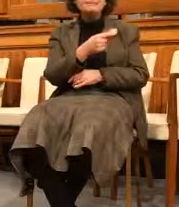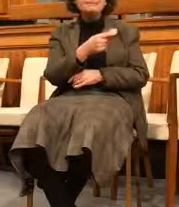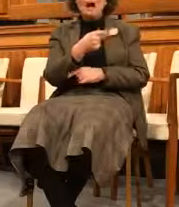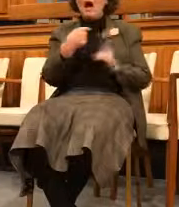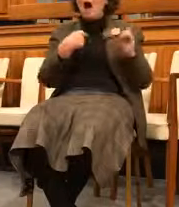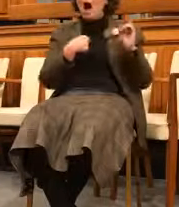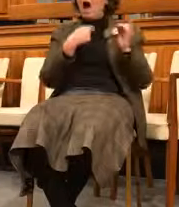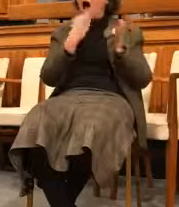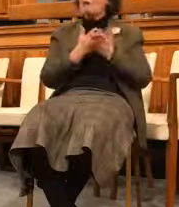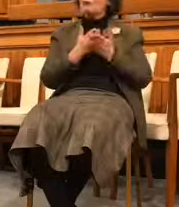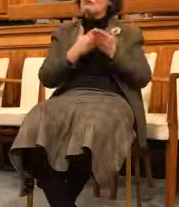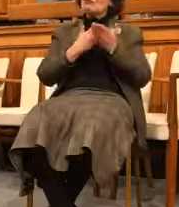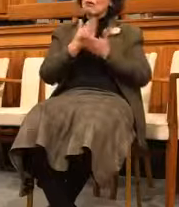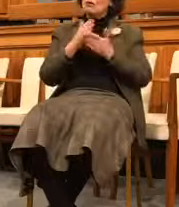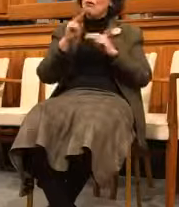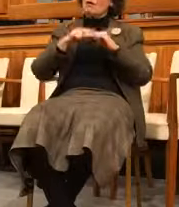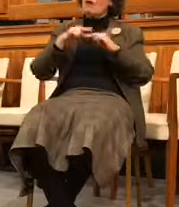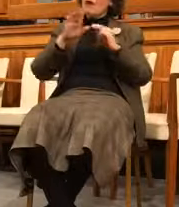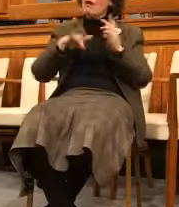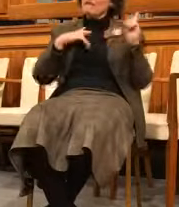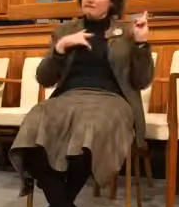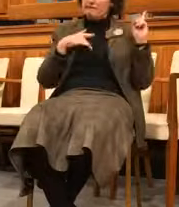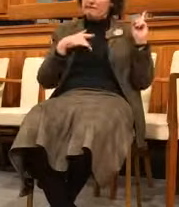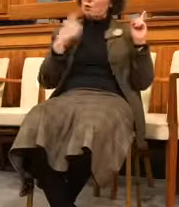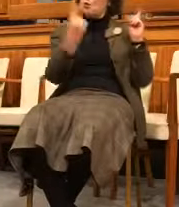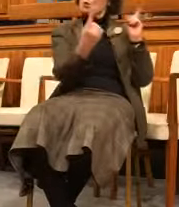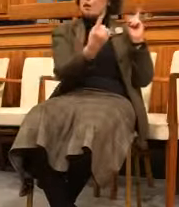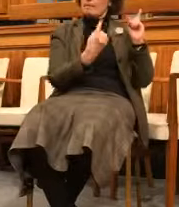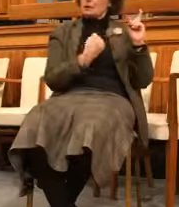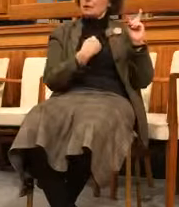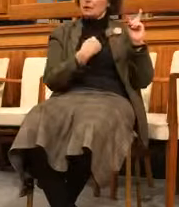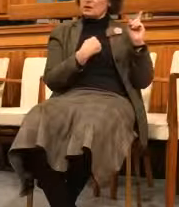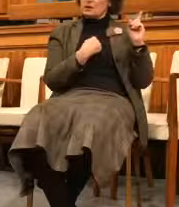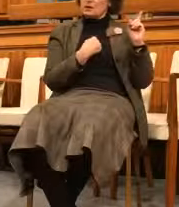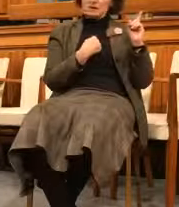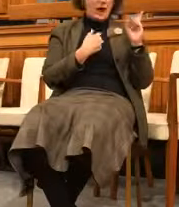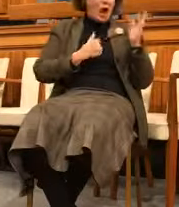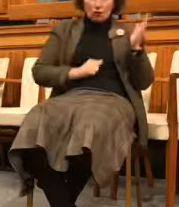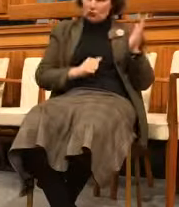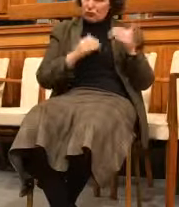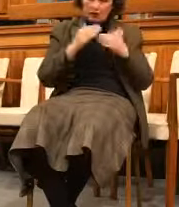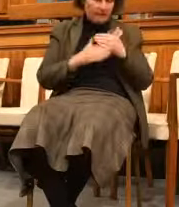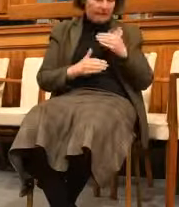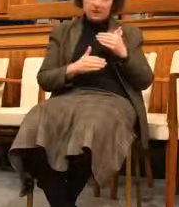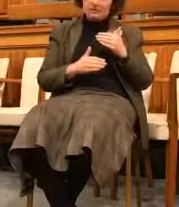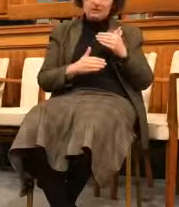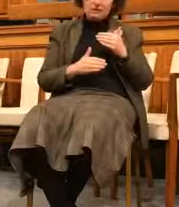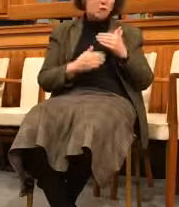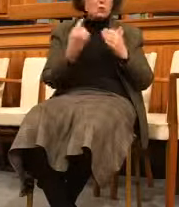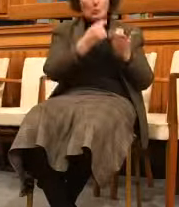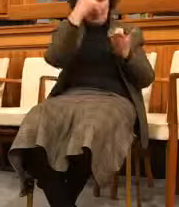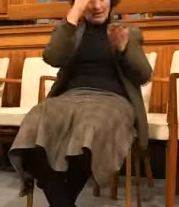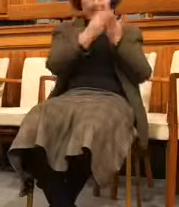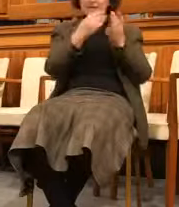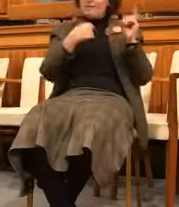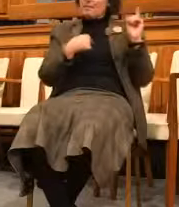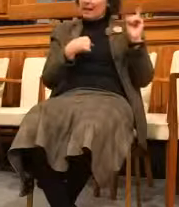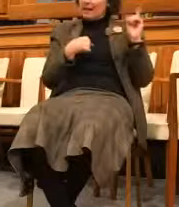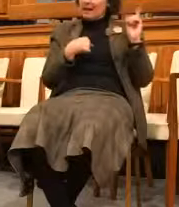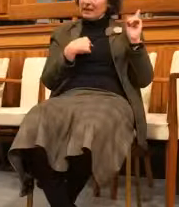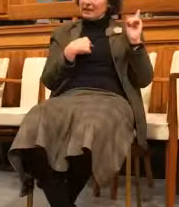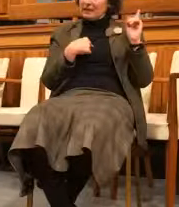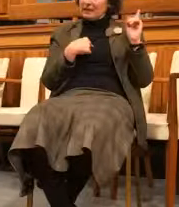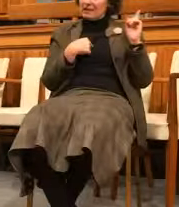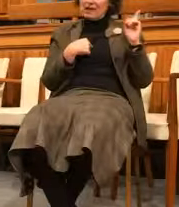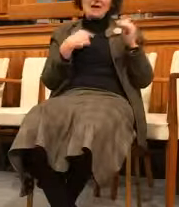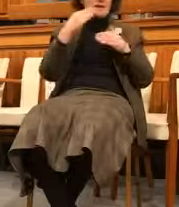of life. He that cometh to me shall never hunger, and he that believeth on me shall